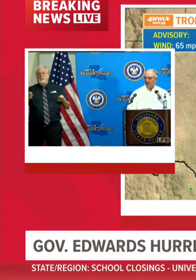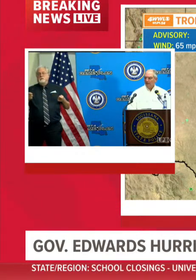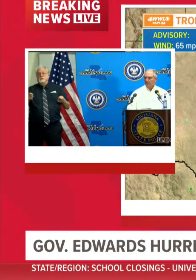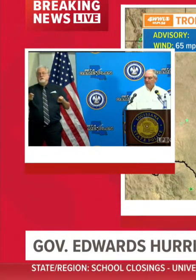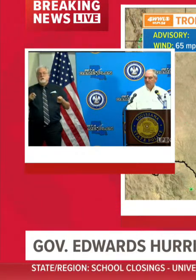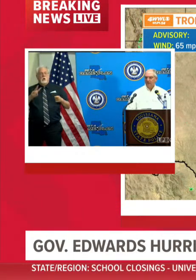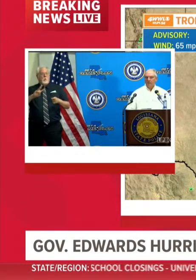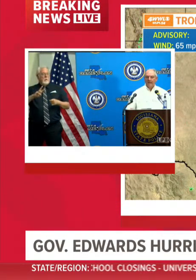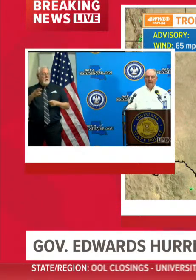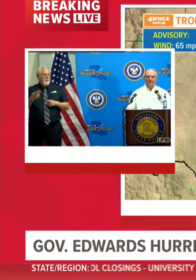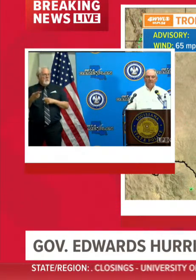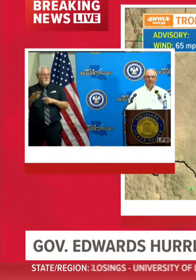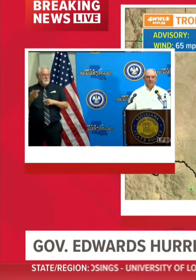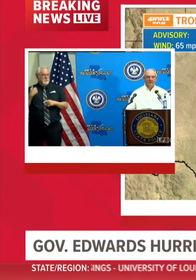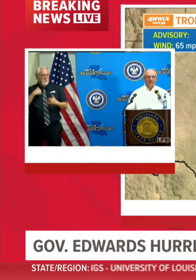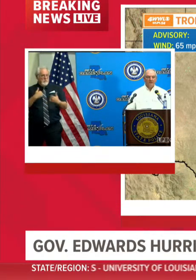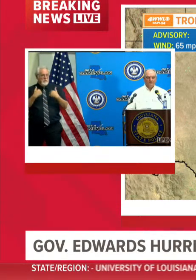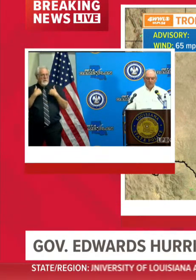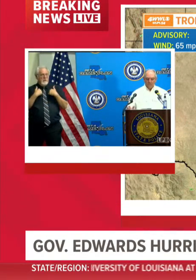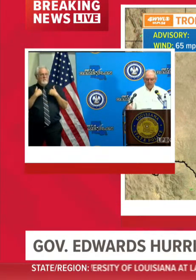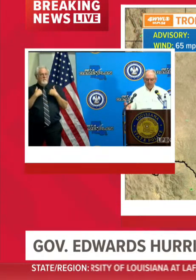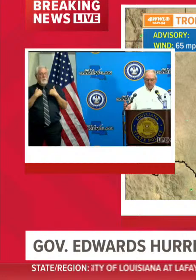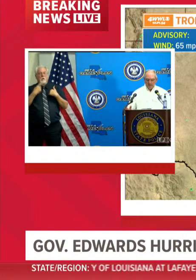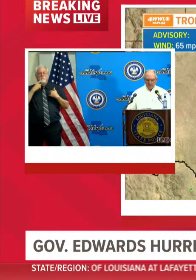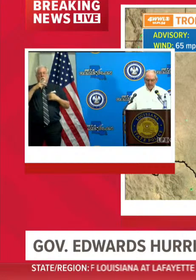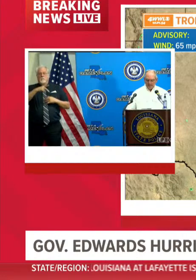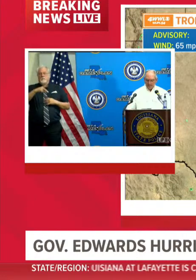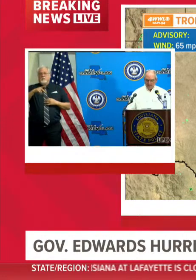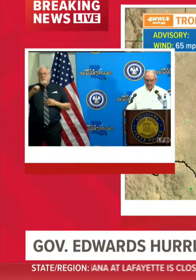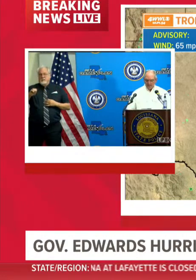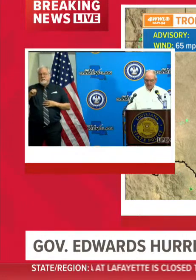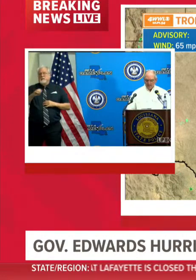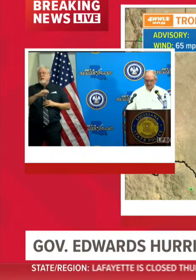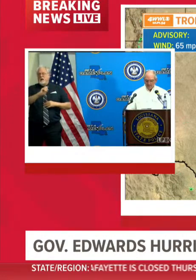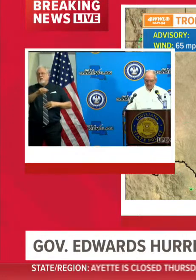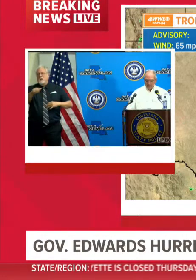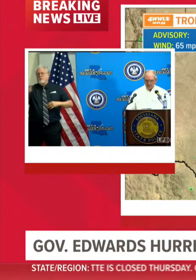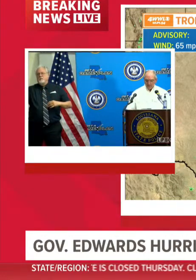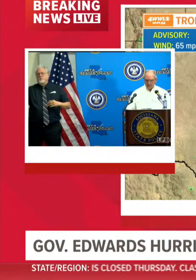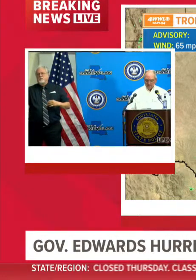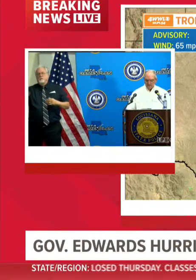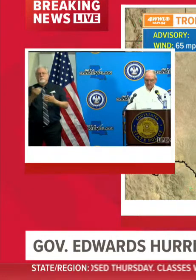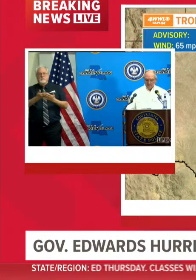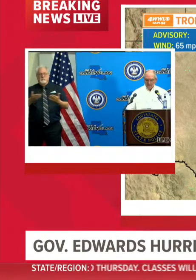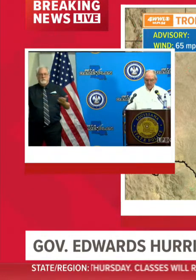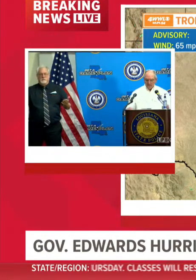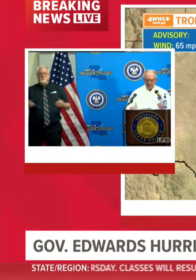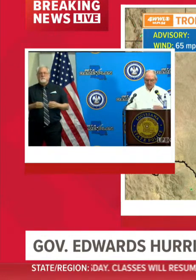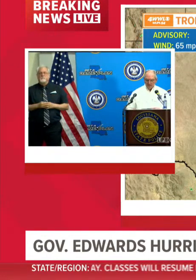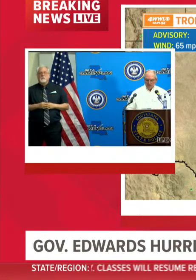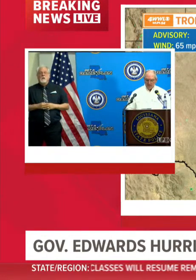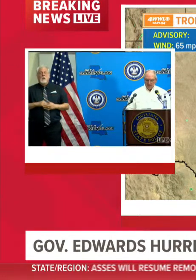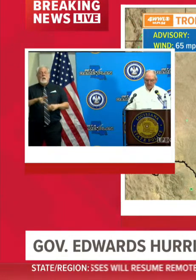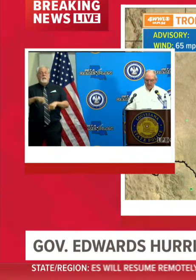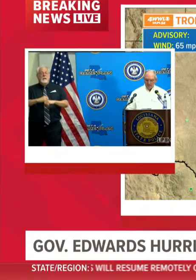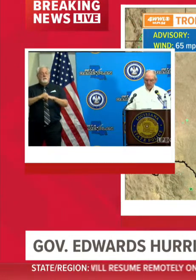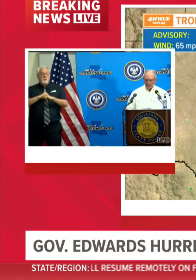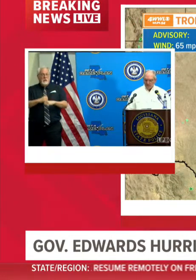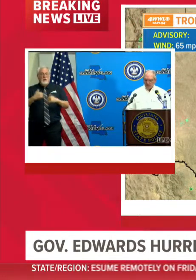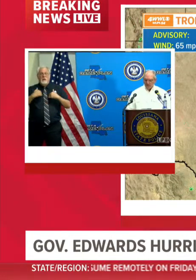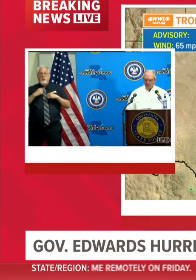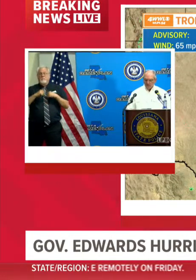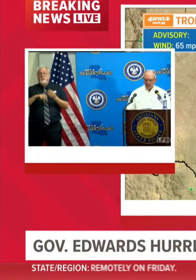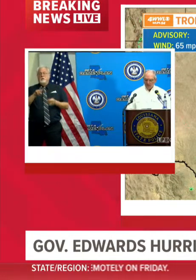the warehouses that we have for PPE and other materials. The National Guard has